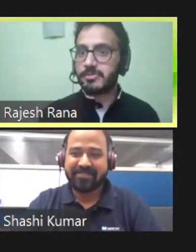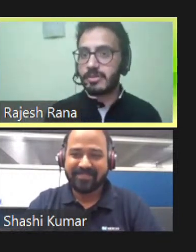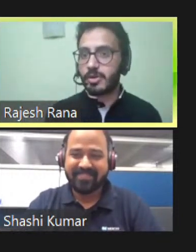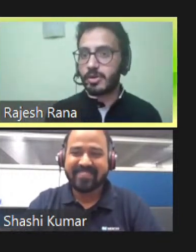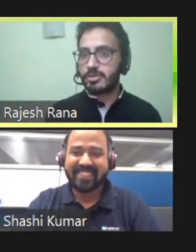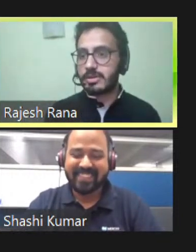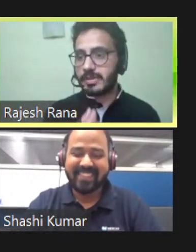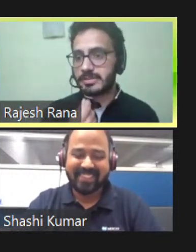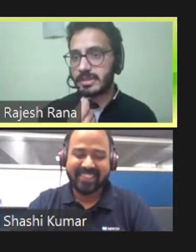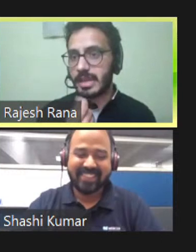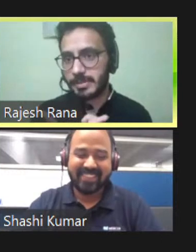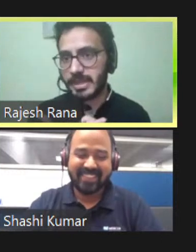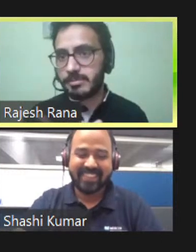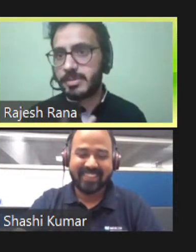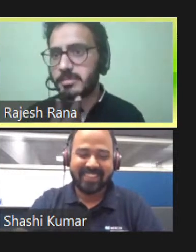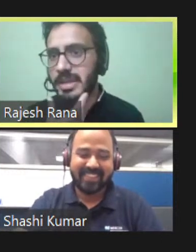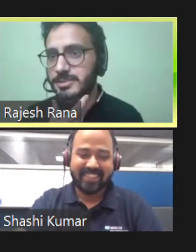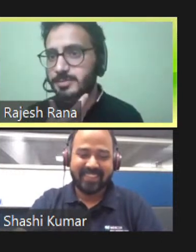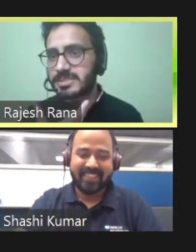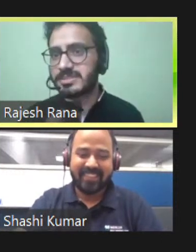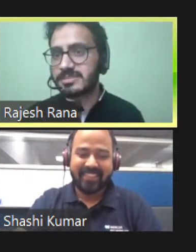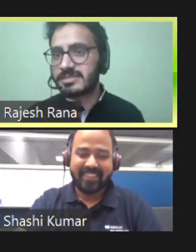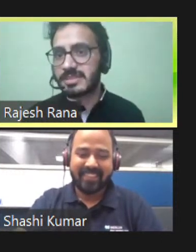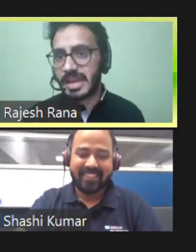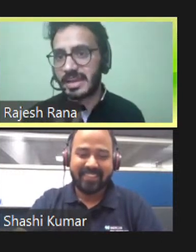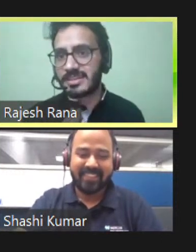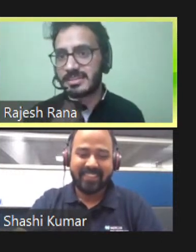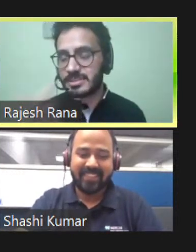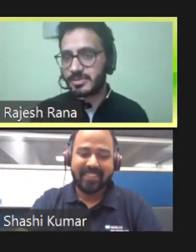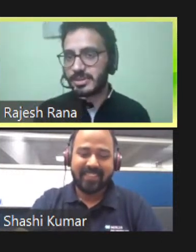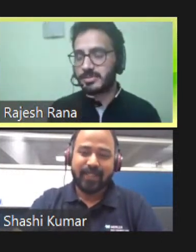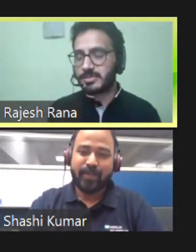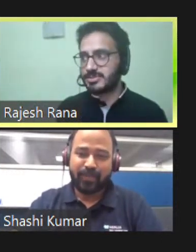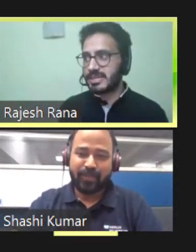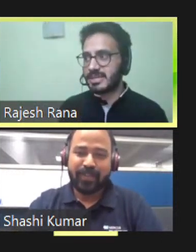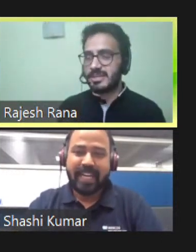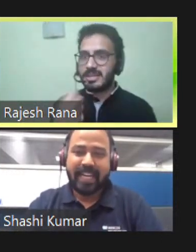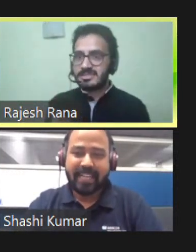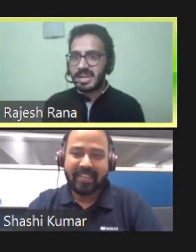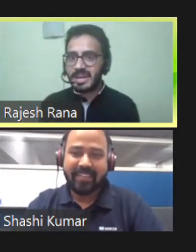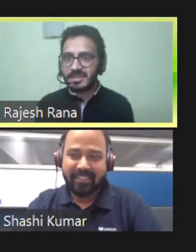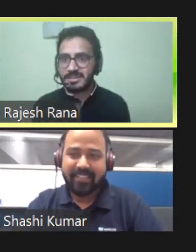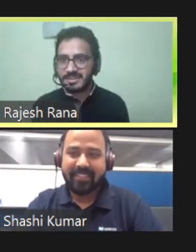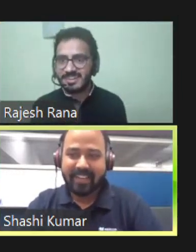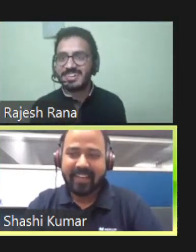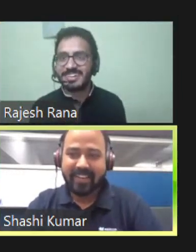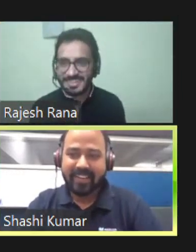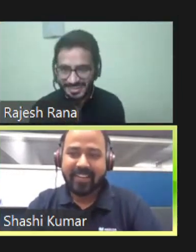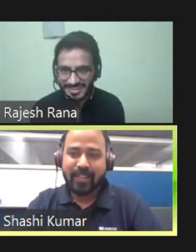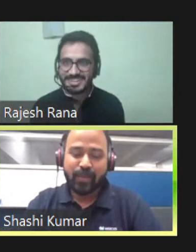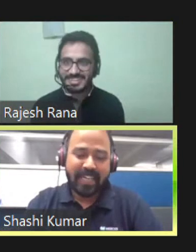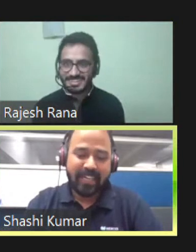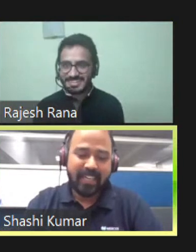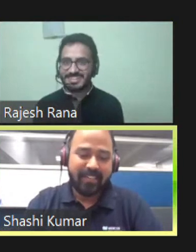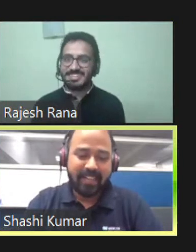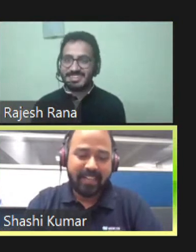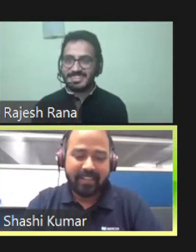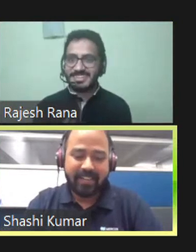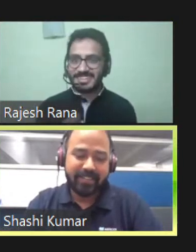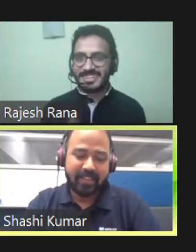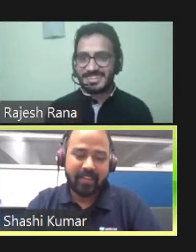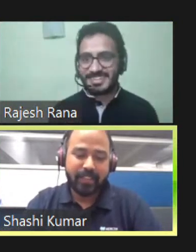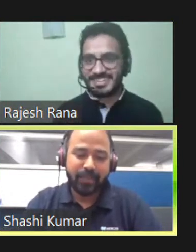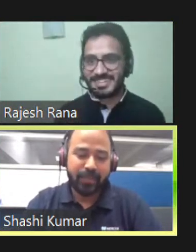message I want to convey is happy, but my expression is sad. That's why you're able to say it's sad. Right. So rightly